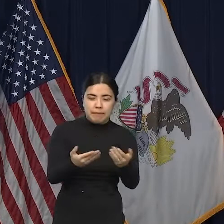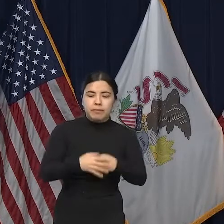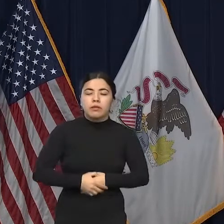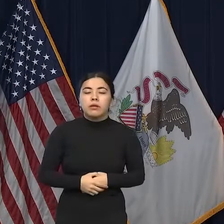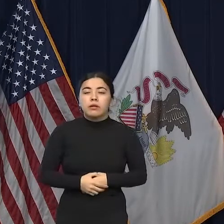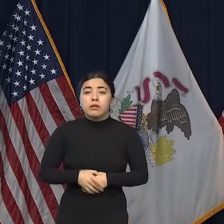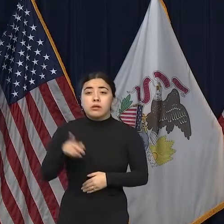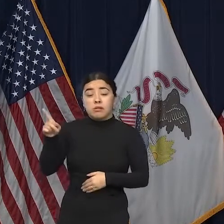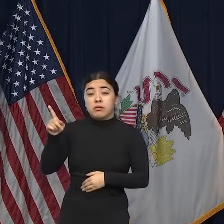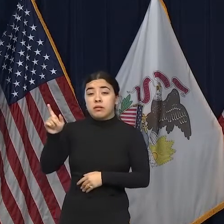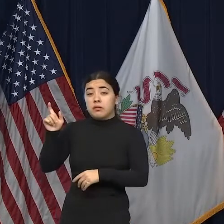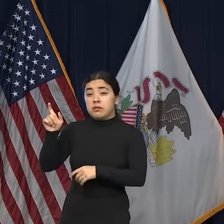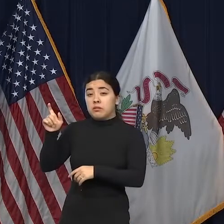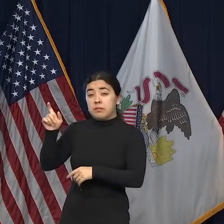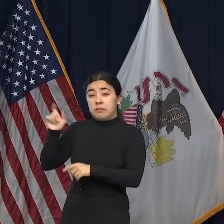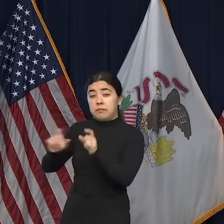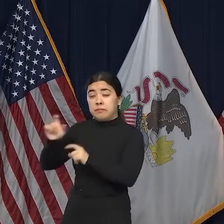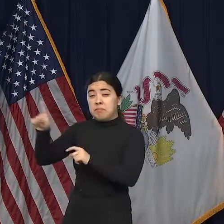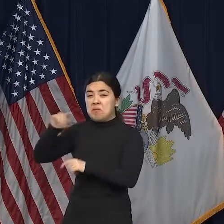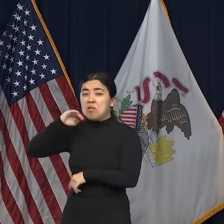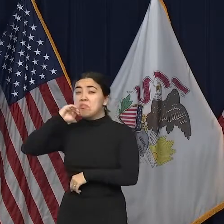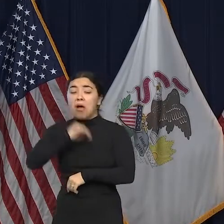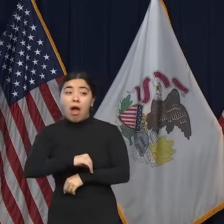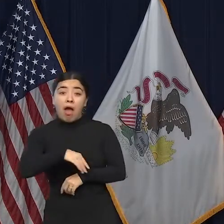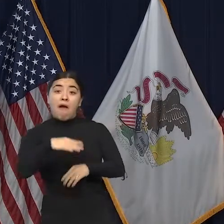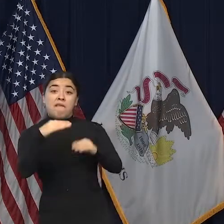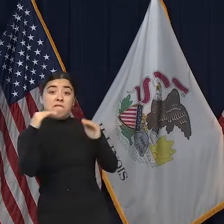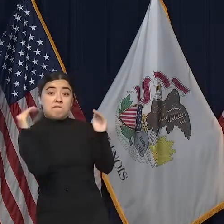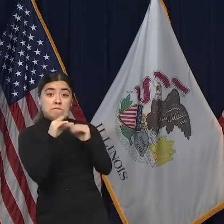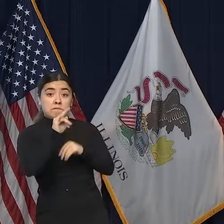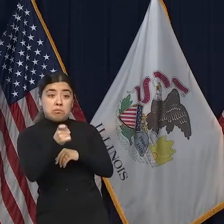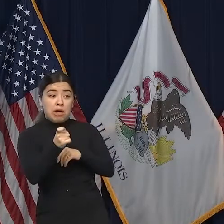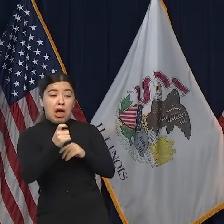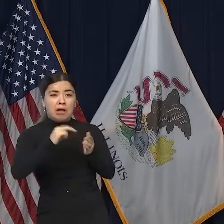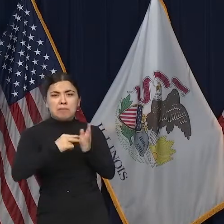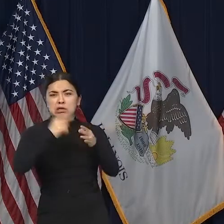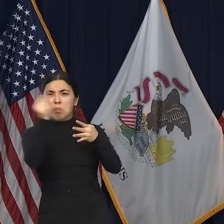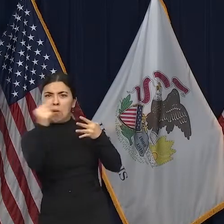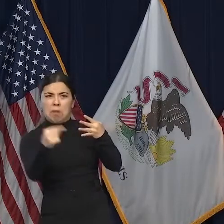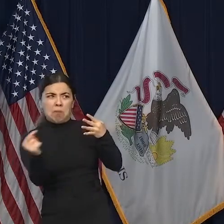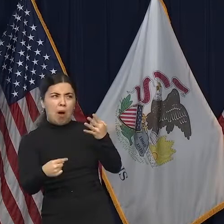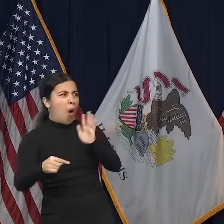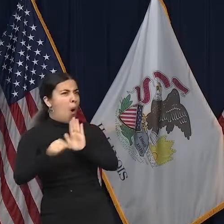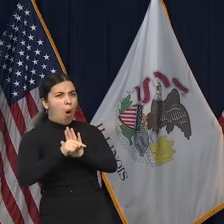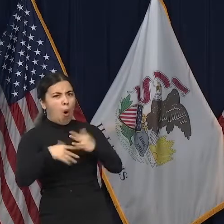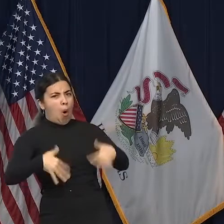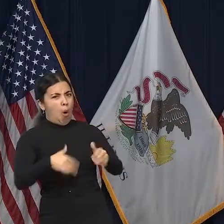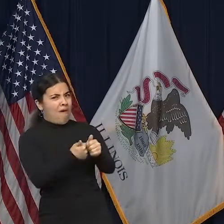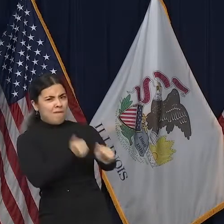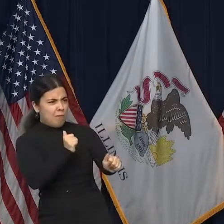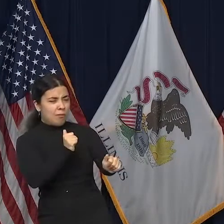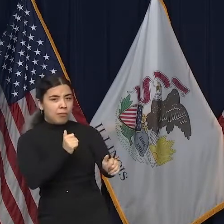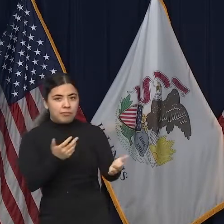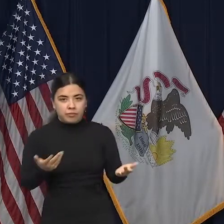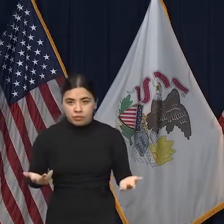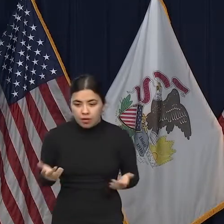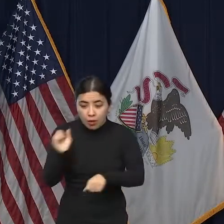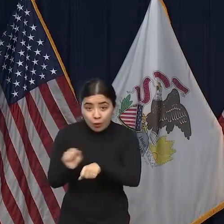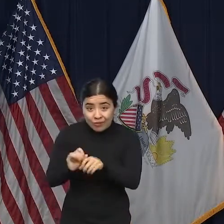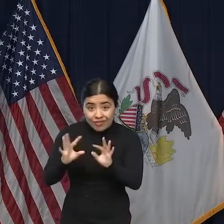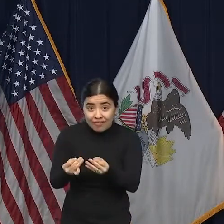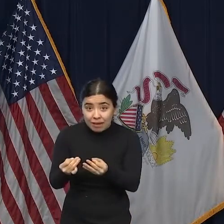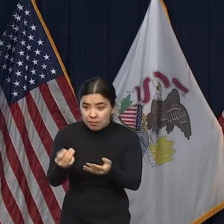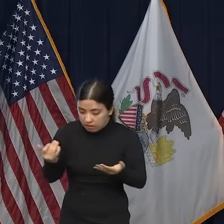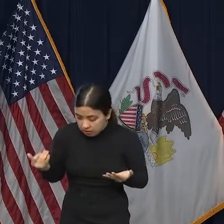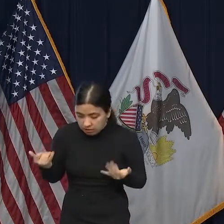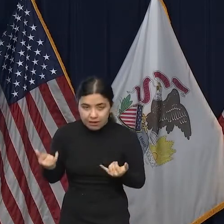passed, and they left all of the working people of Illinois holding the bag. It's no surprise these are the same people who